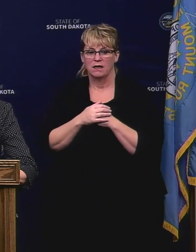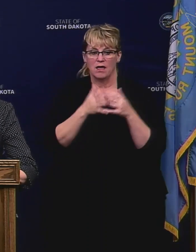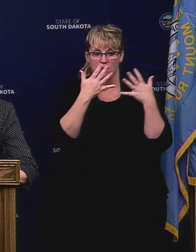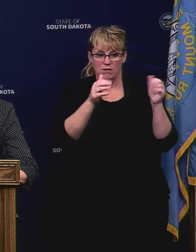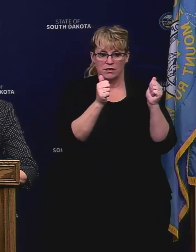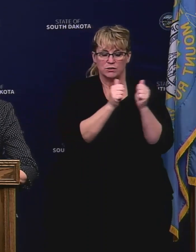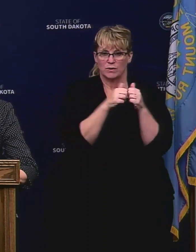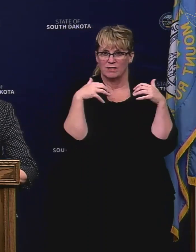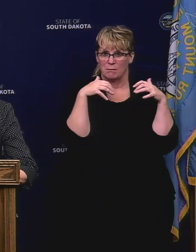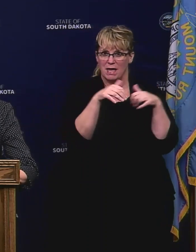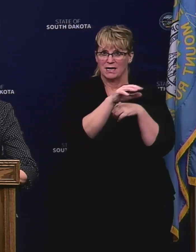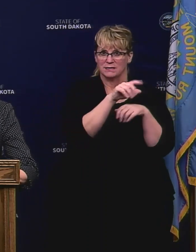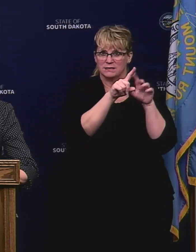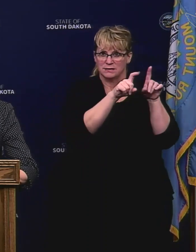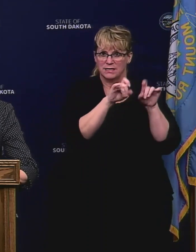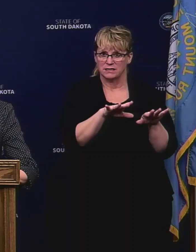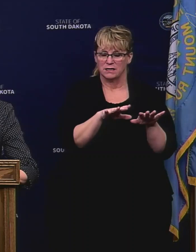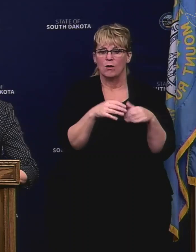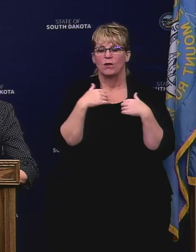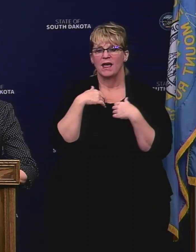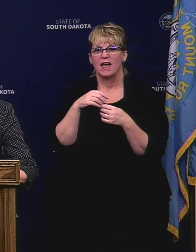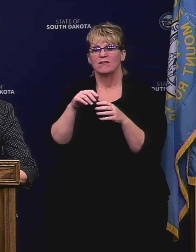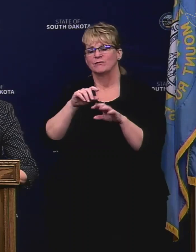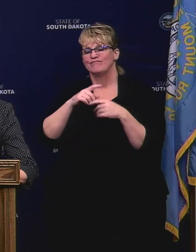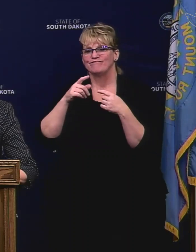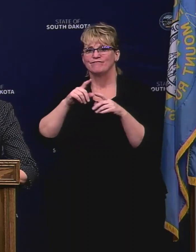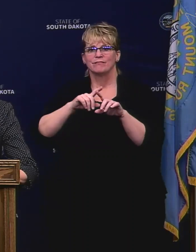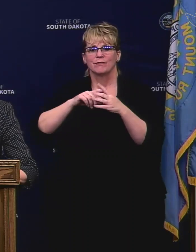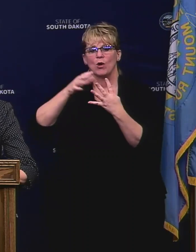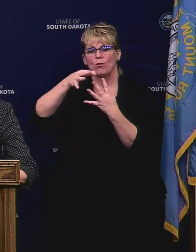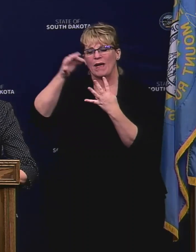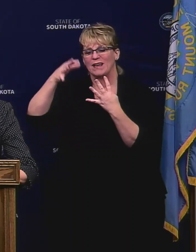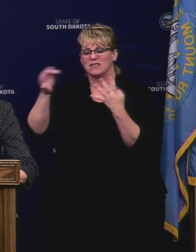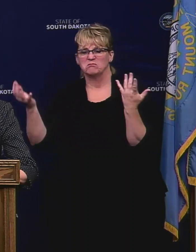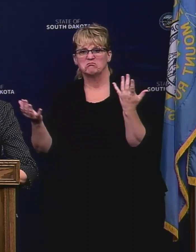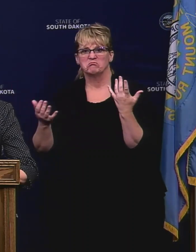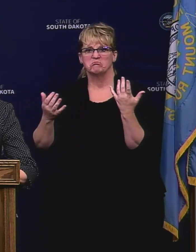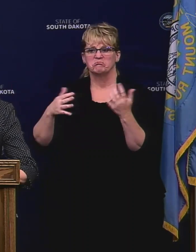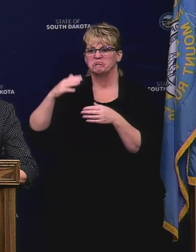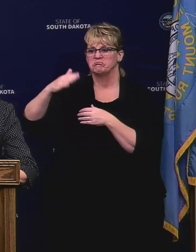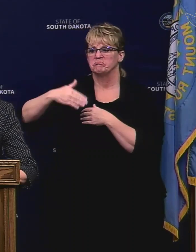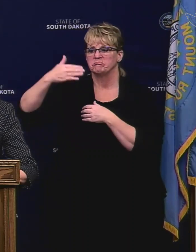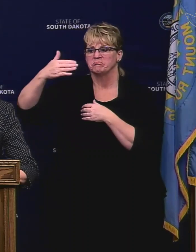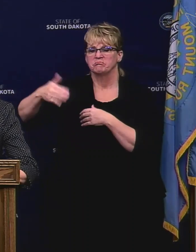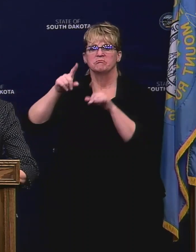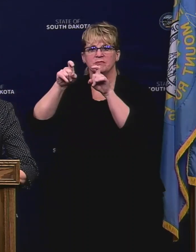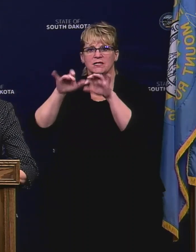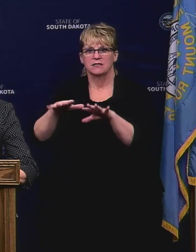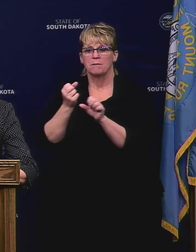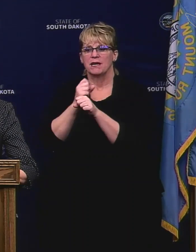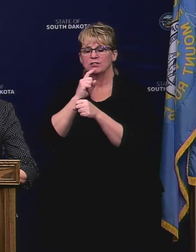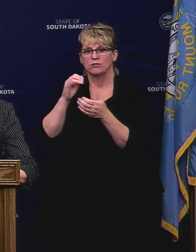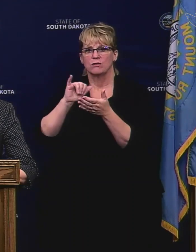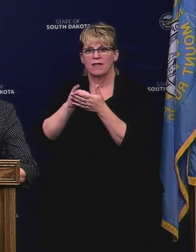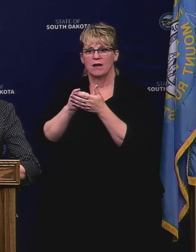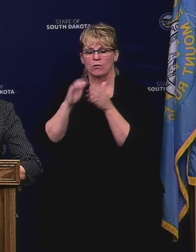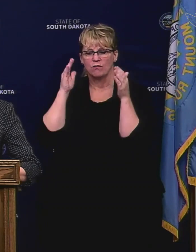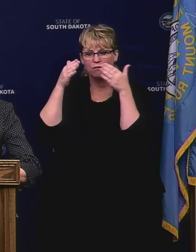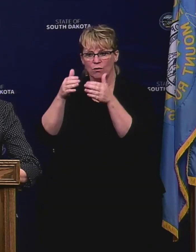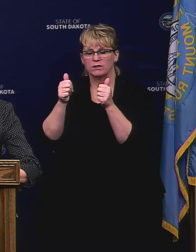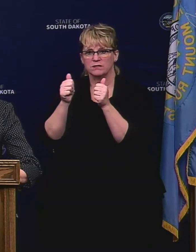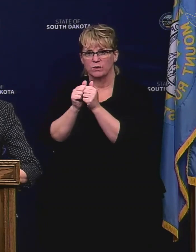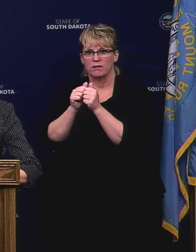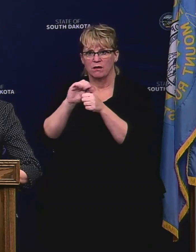testing, we will be doing ongoing random testing to ensure that we are staying ahead of COVID, again, focusing on